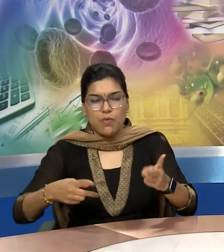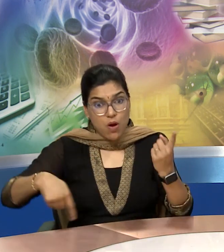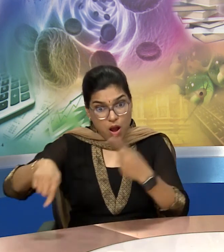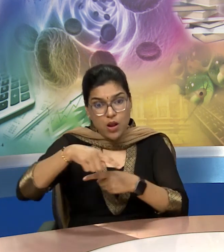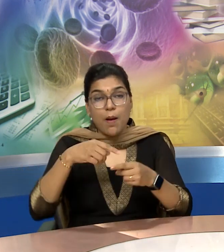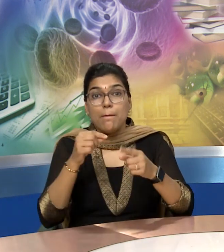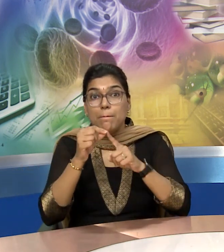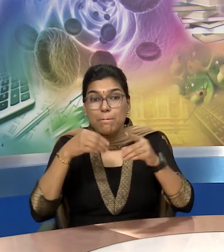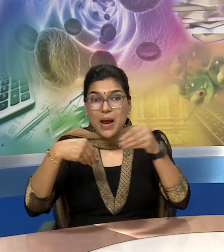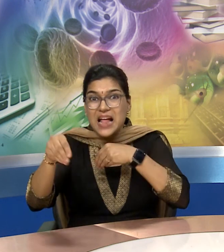in that collection.